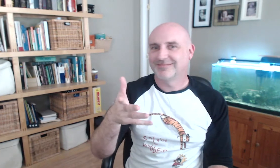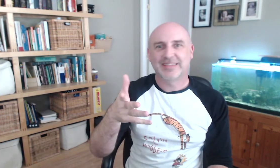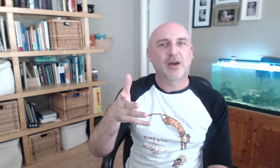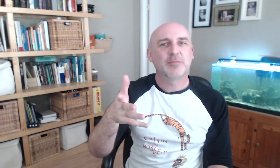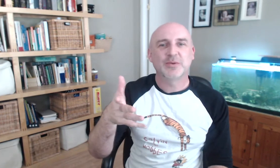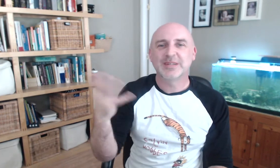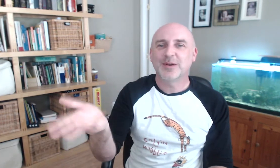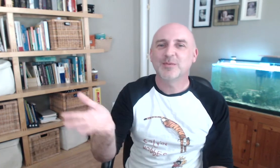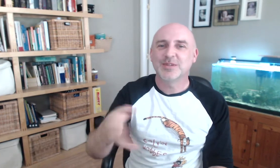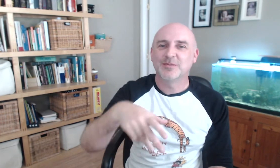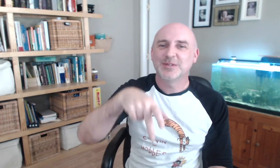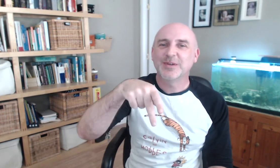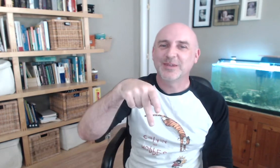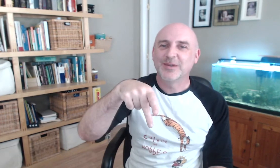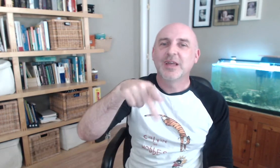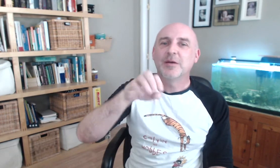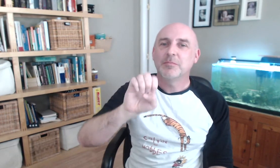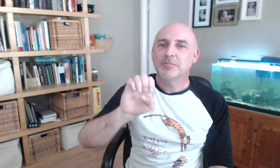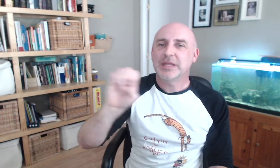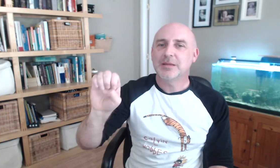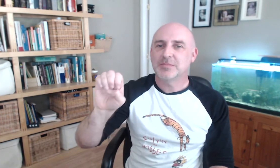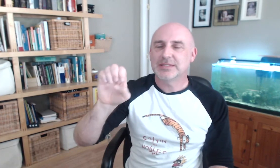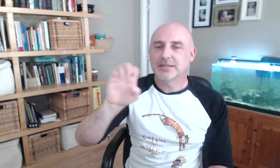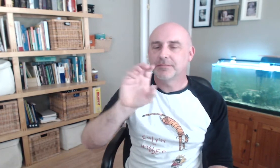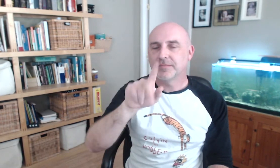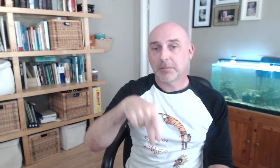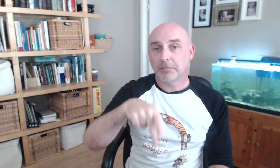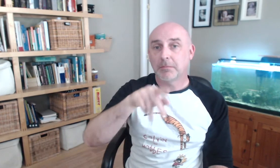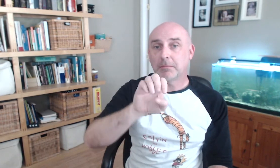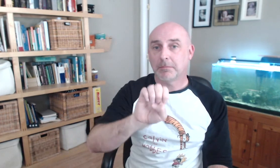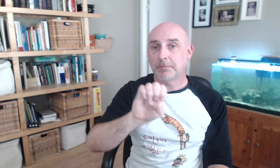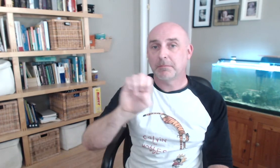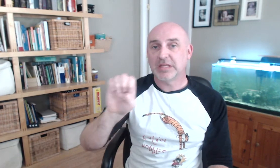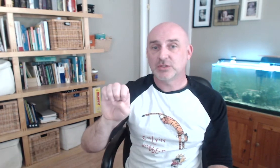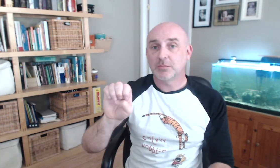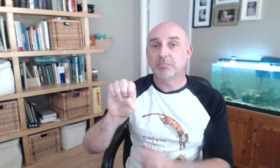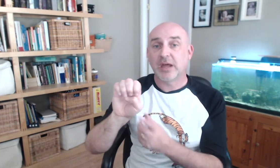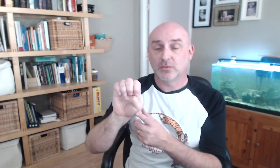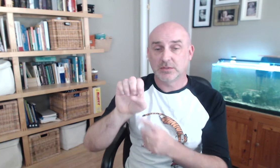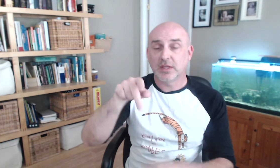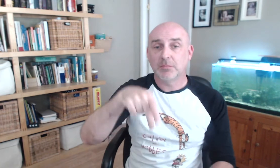now I'm doing a terrible job of showing you, peeps, it should bounce, okay?